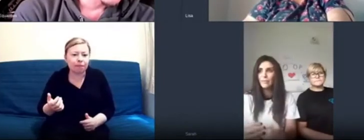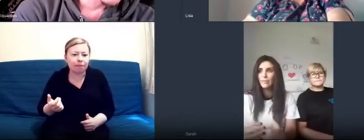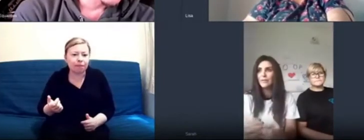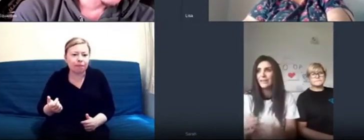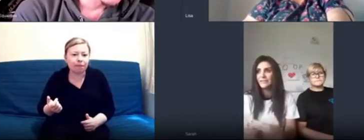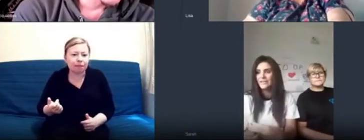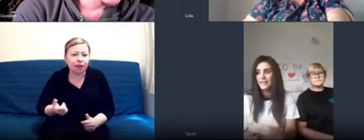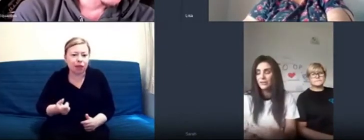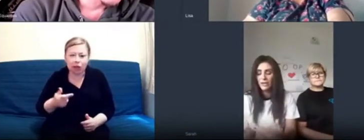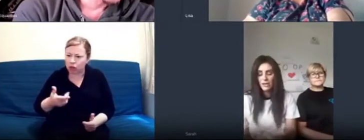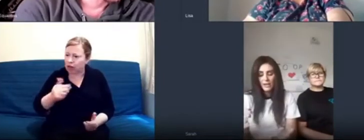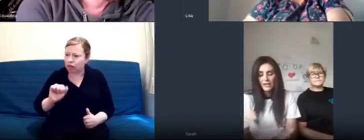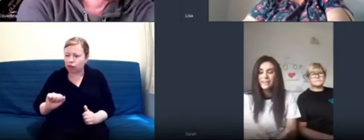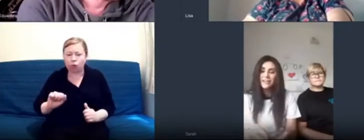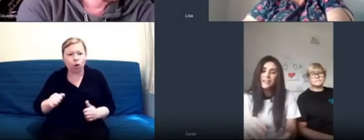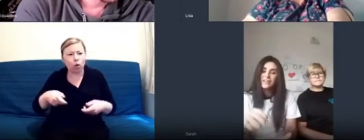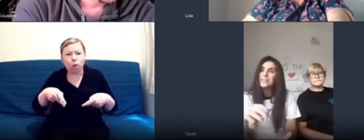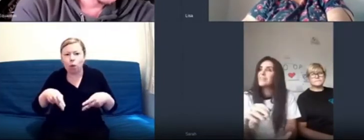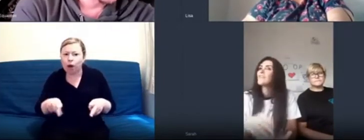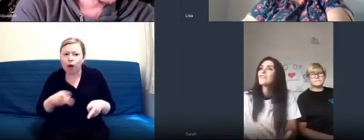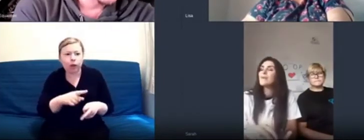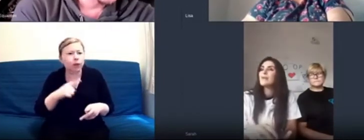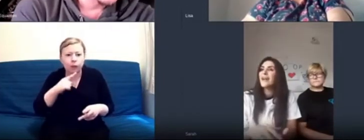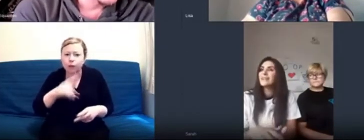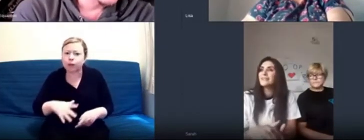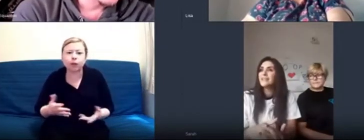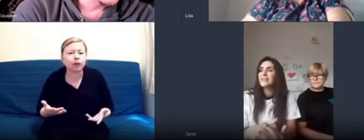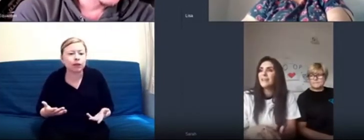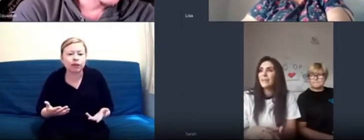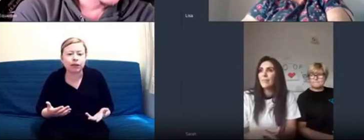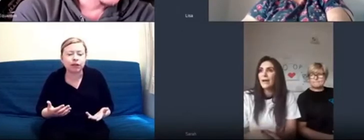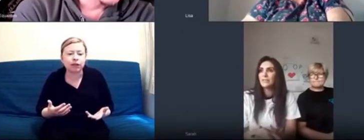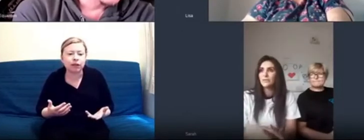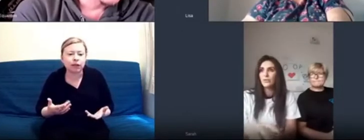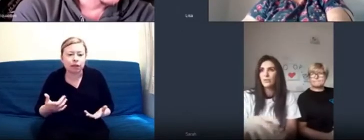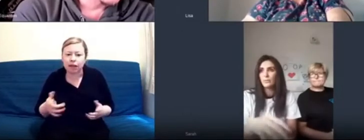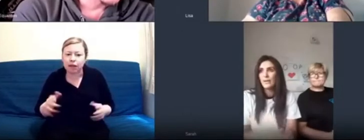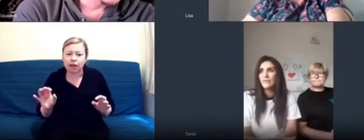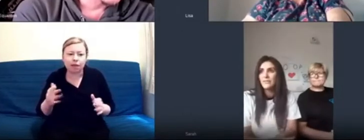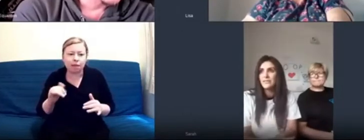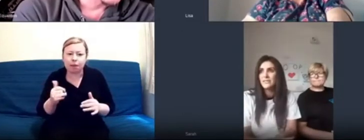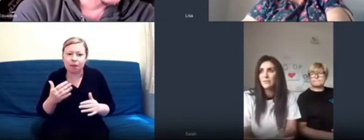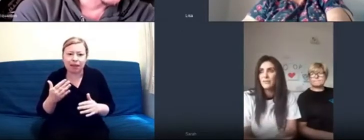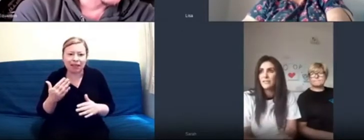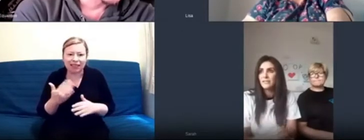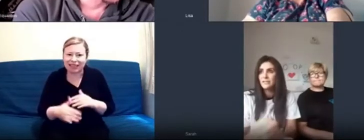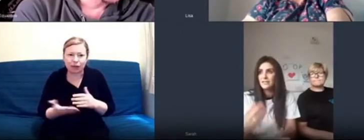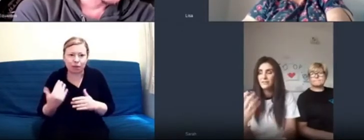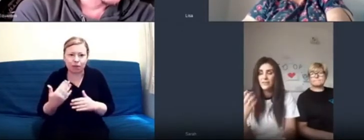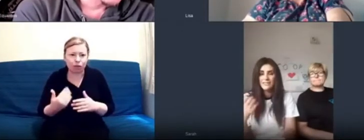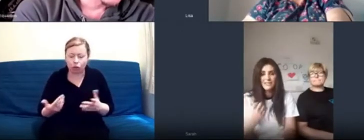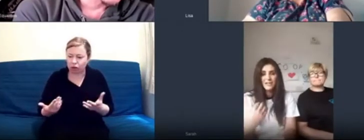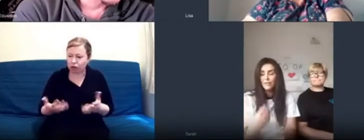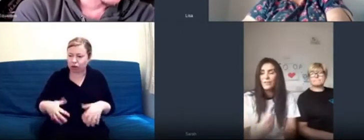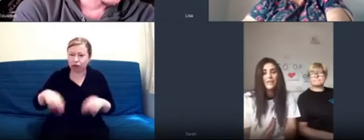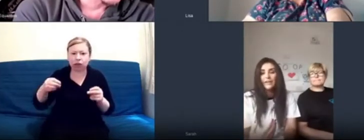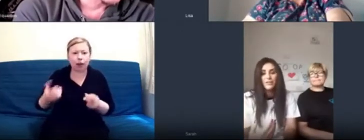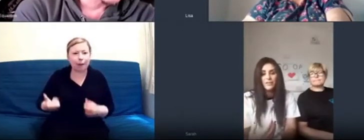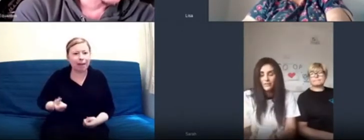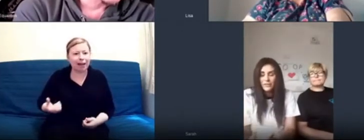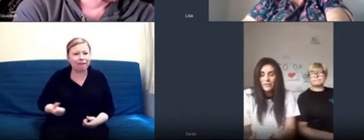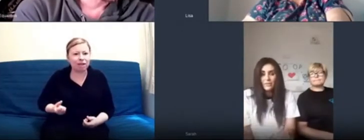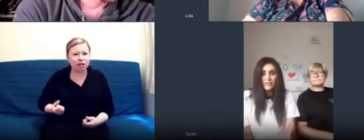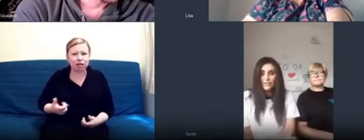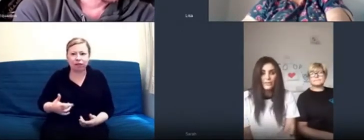certain lifestyle. They've never maybe had the impact of going on a benefit system, and then suddenly it's affecting their